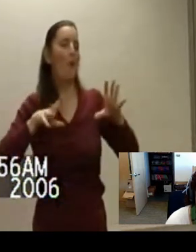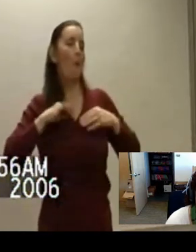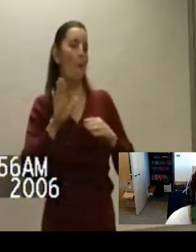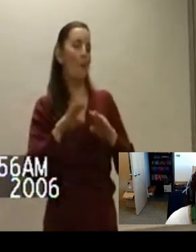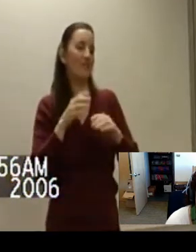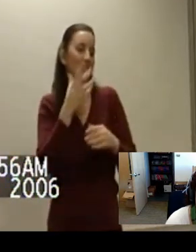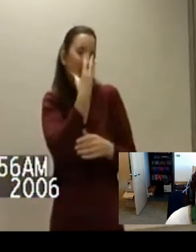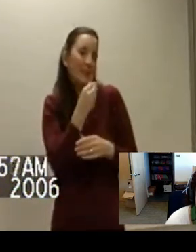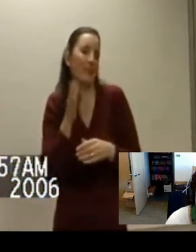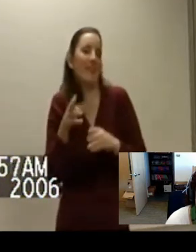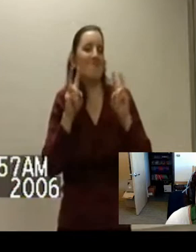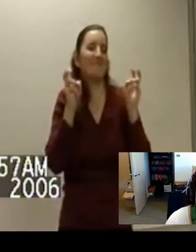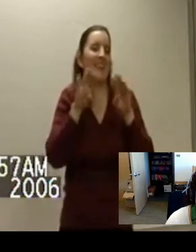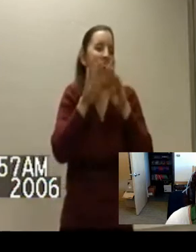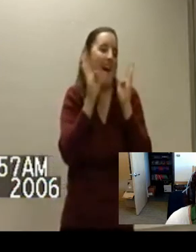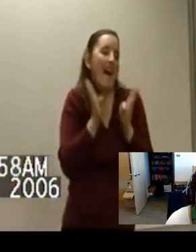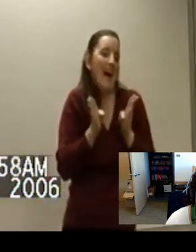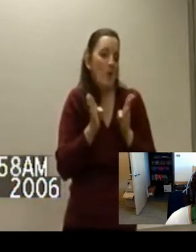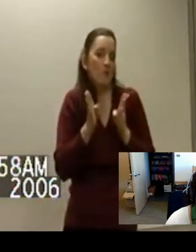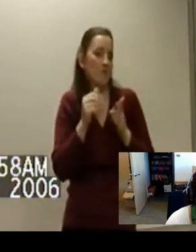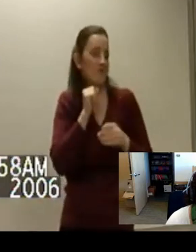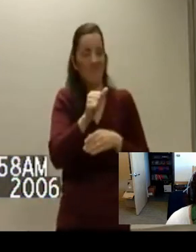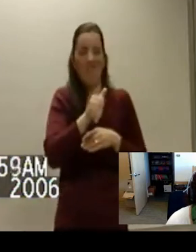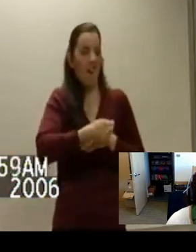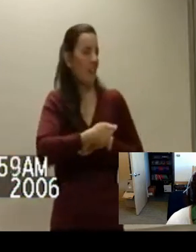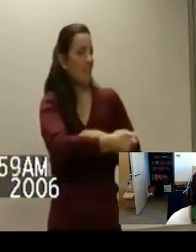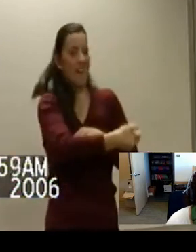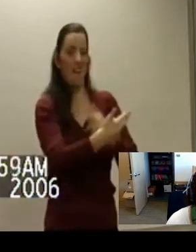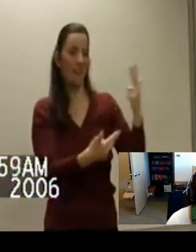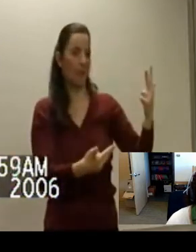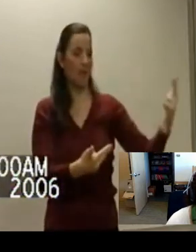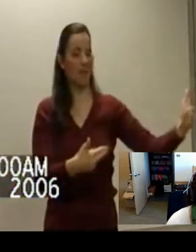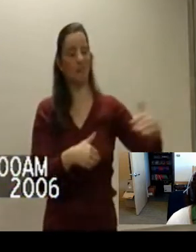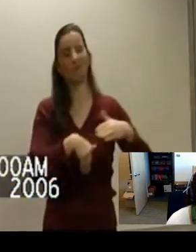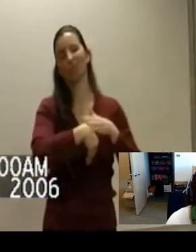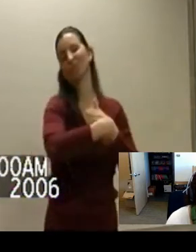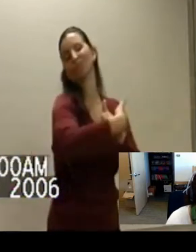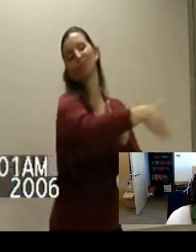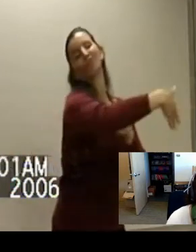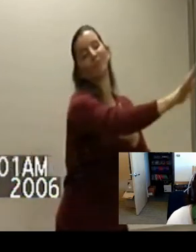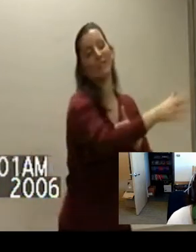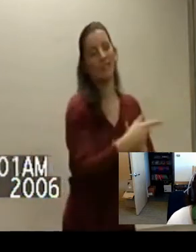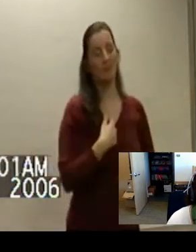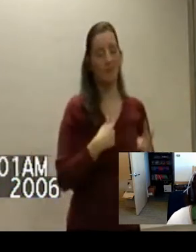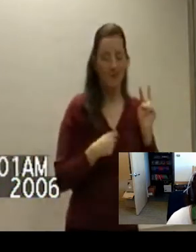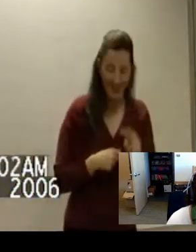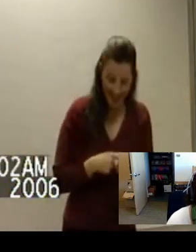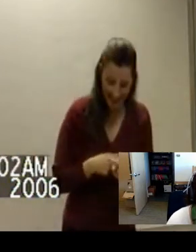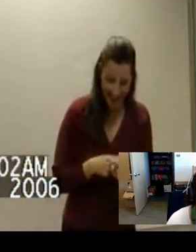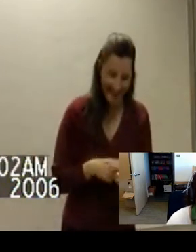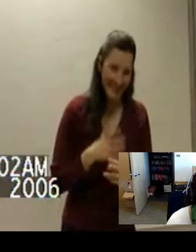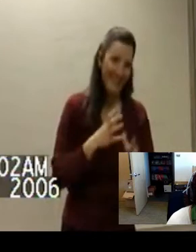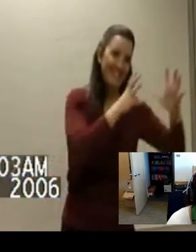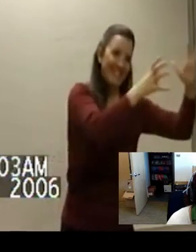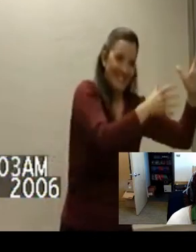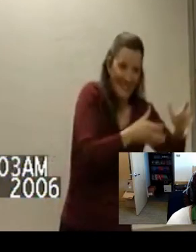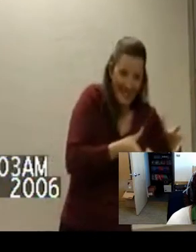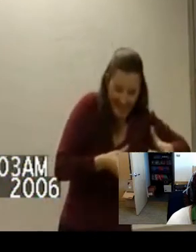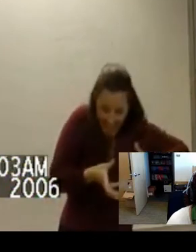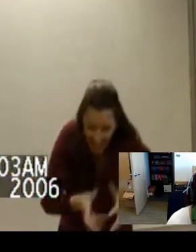The original three were kind of a little standoffish. They didn't want to hang out with the other chickens, but the